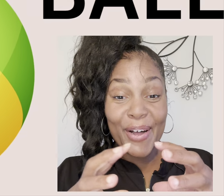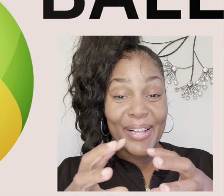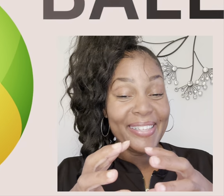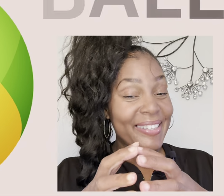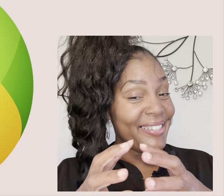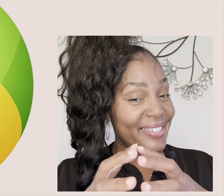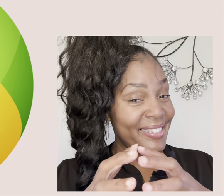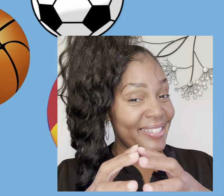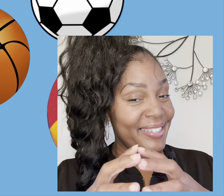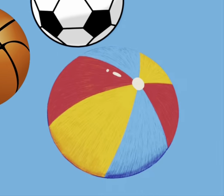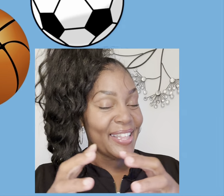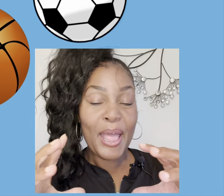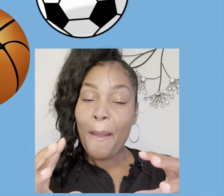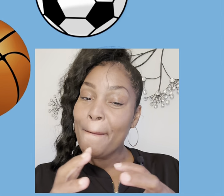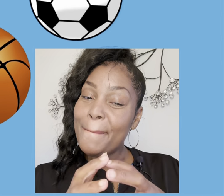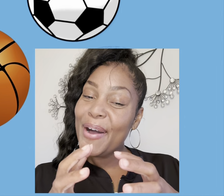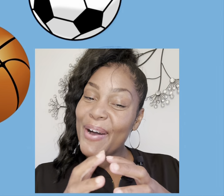ball,